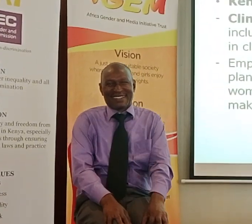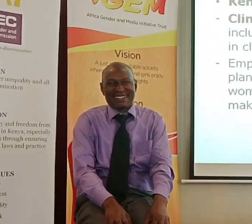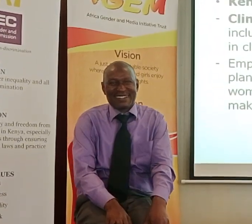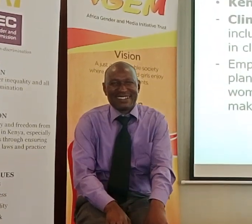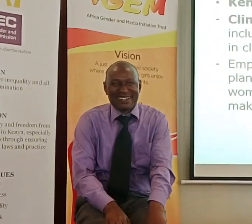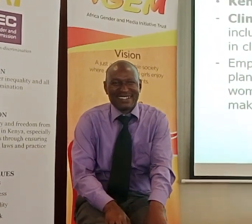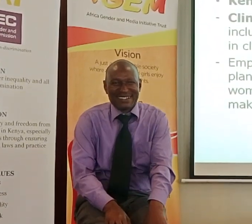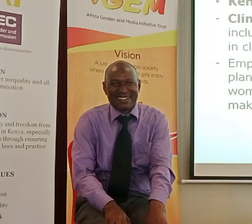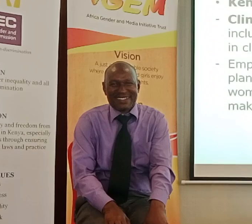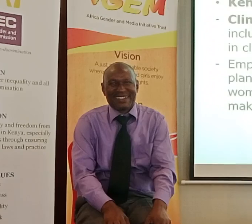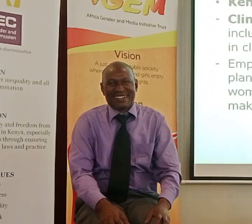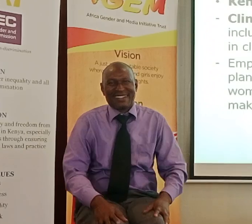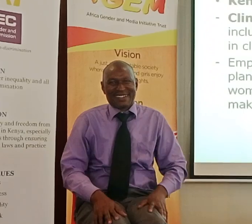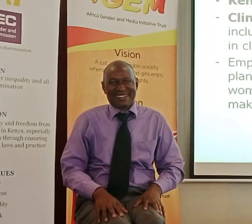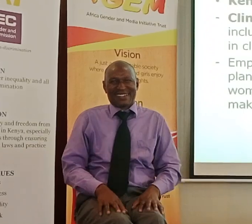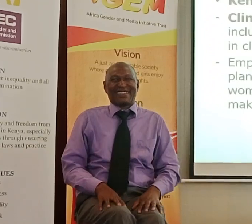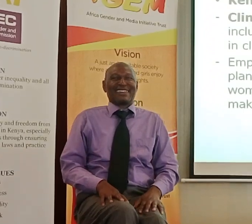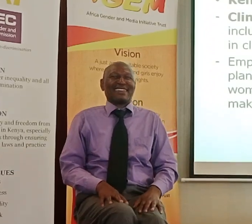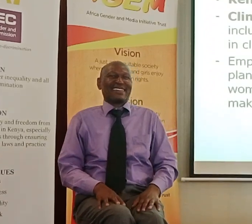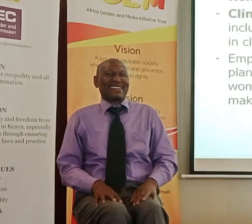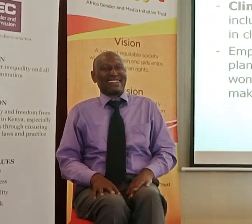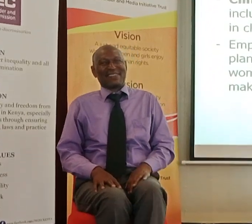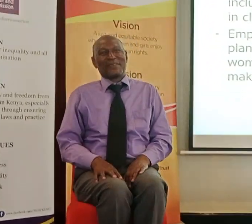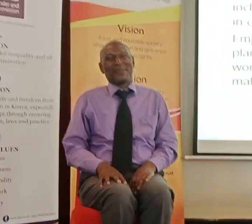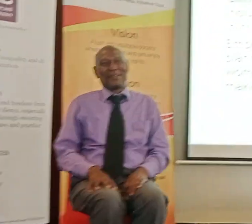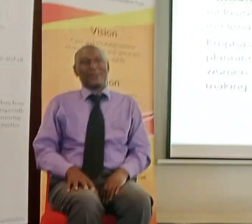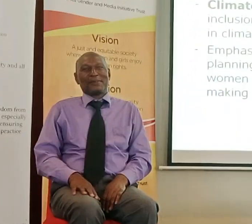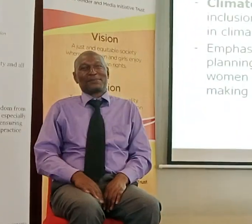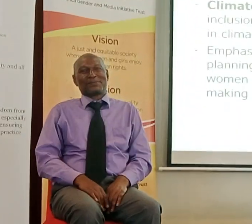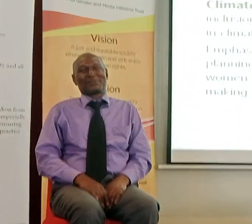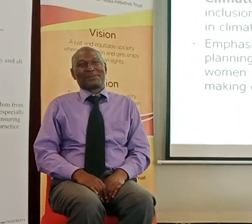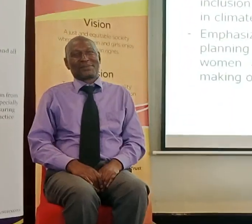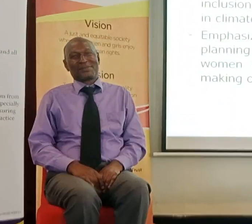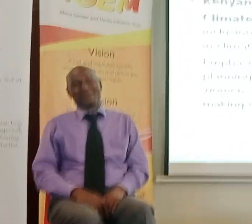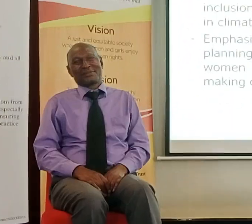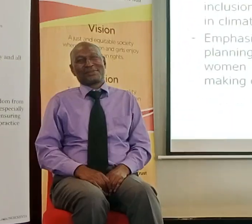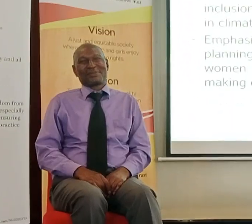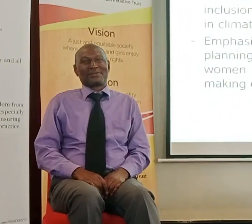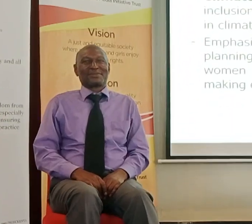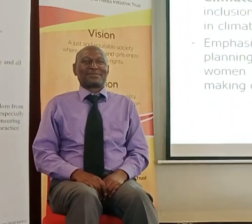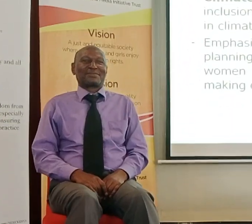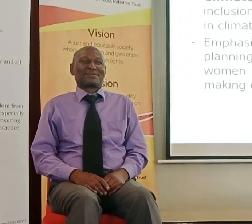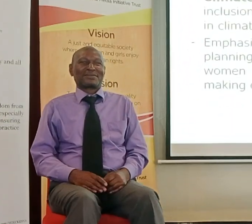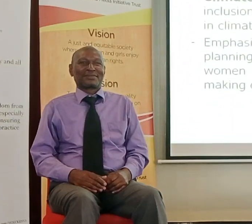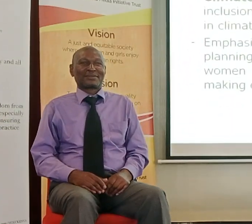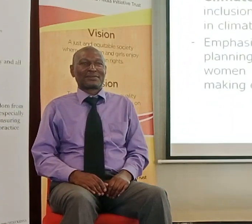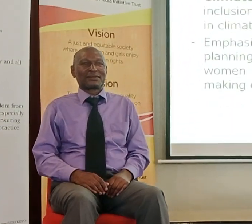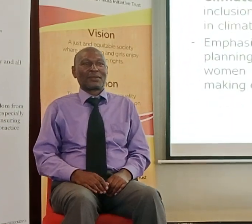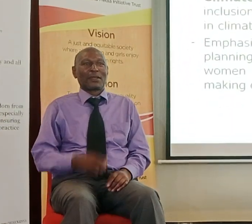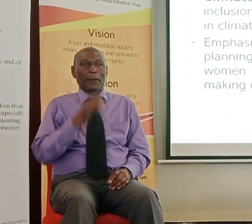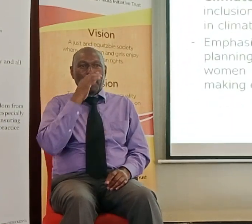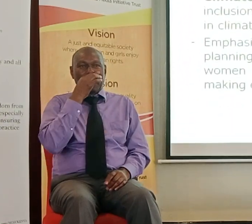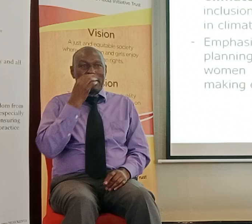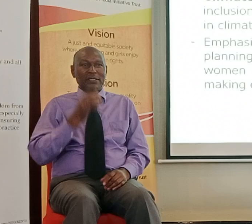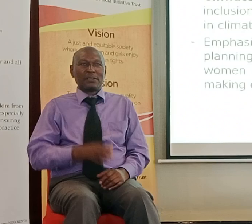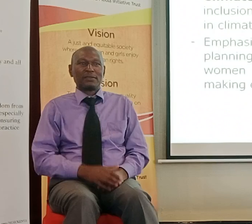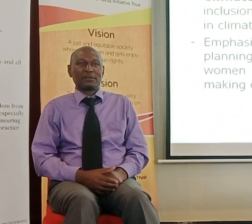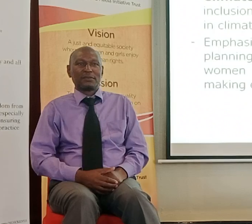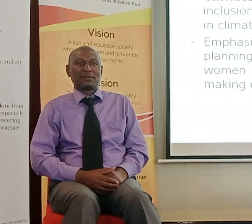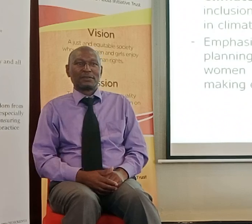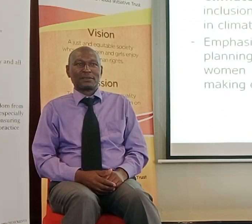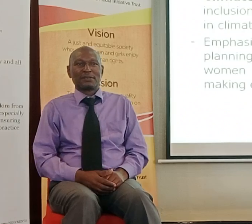Okay, so beyond the NDC, so members, unajua mtapoteza, and we have a quiz at the